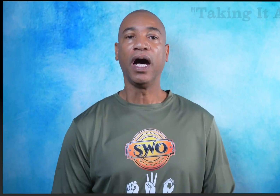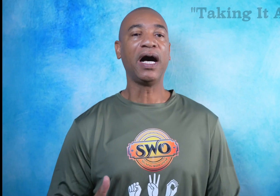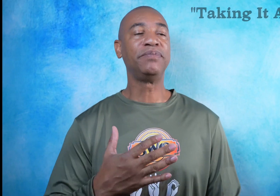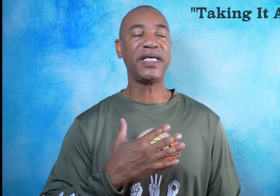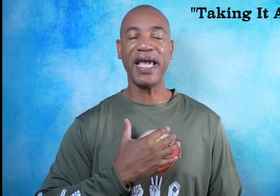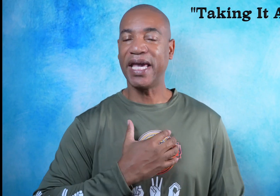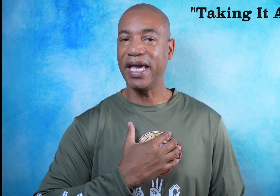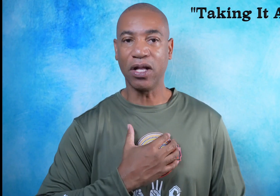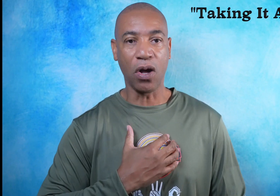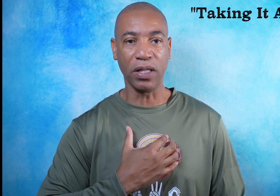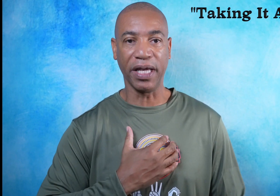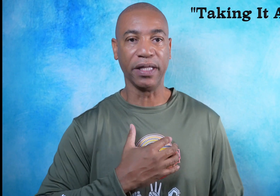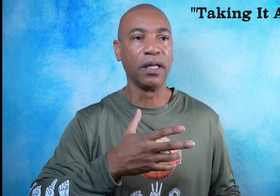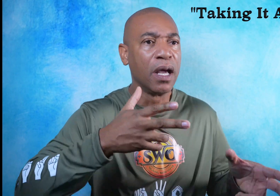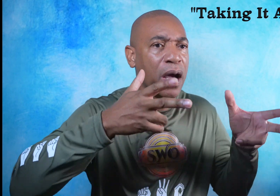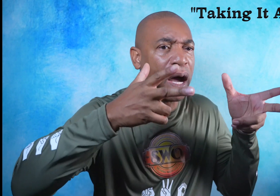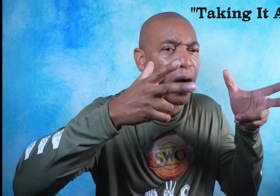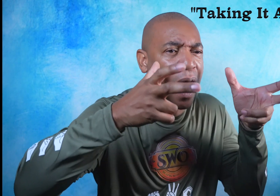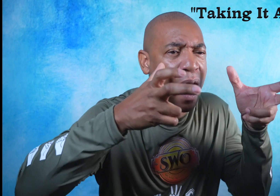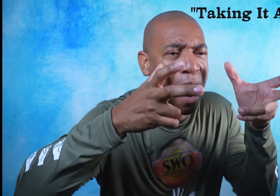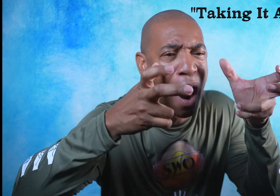I'm taking it all in.